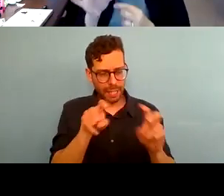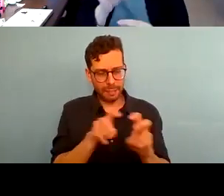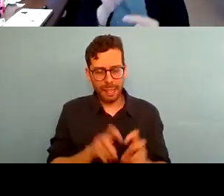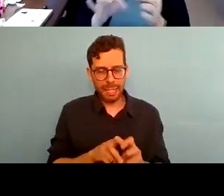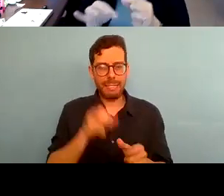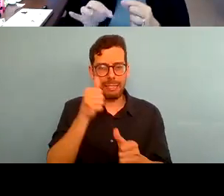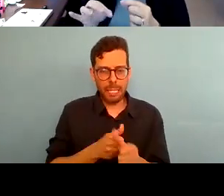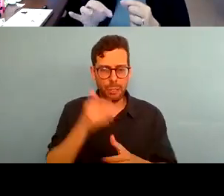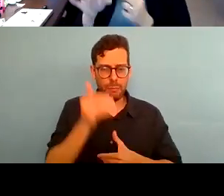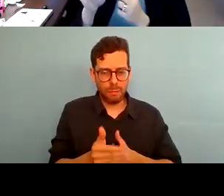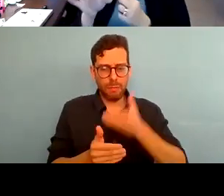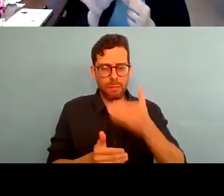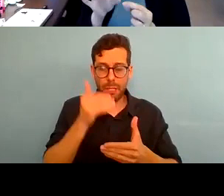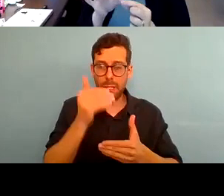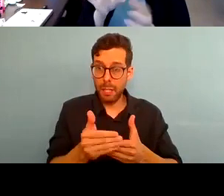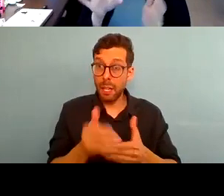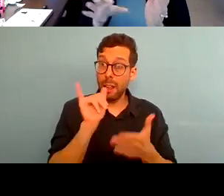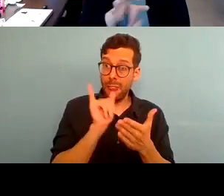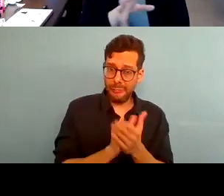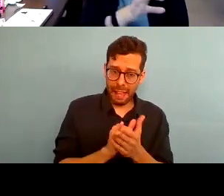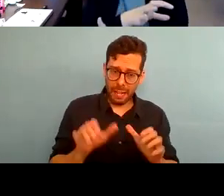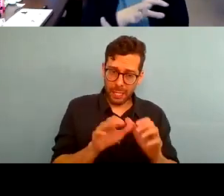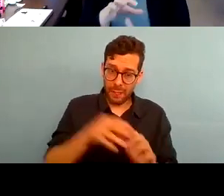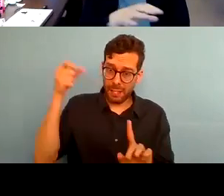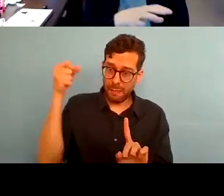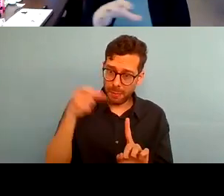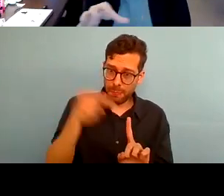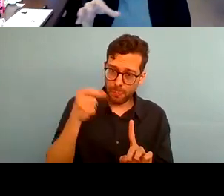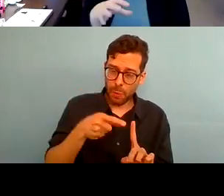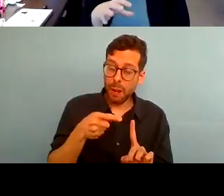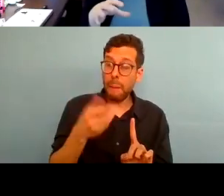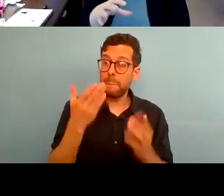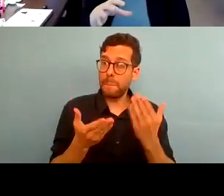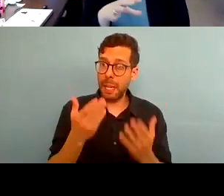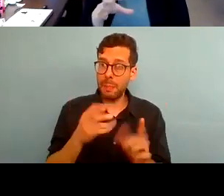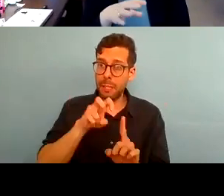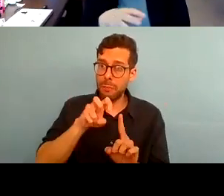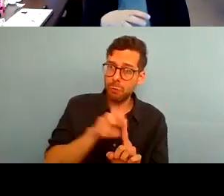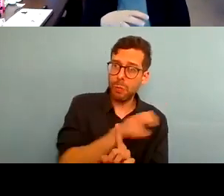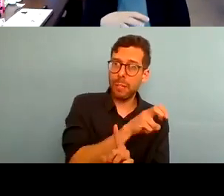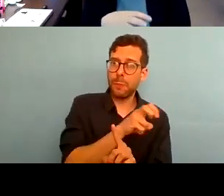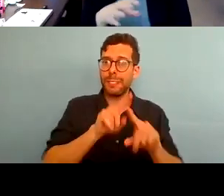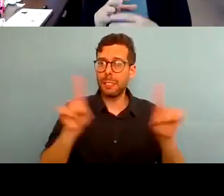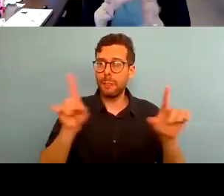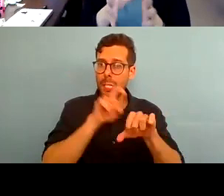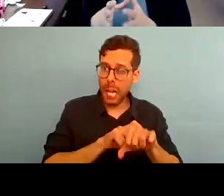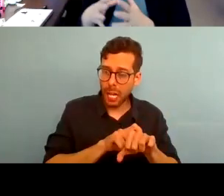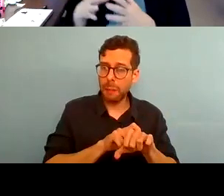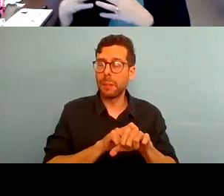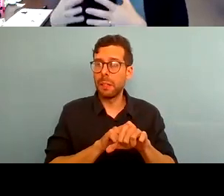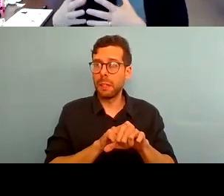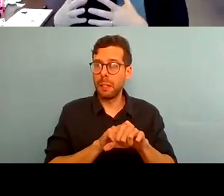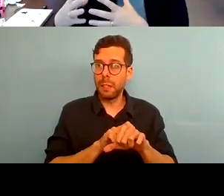about rearranging stimulating things to other areas of the day or the evening to help place